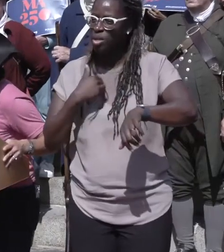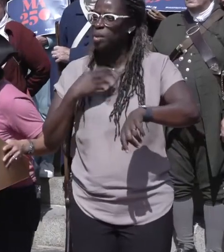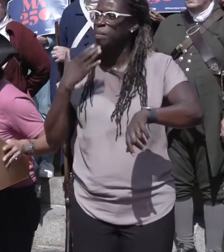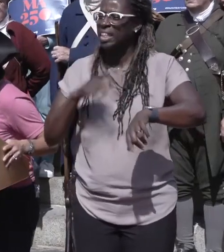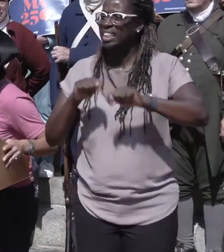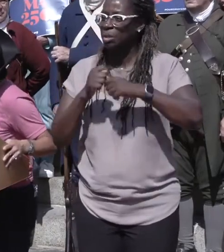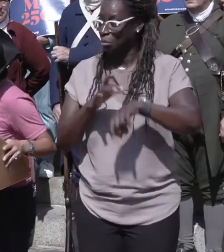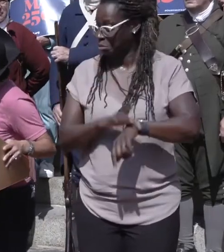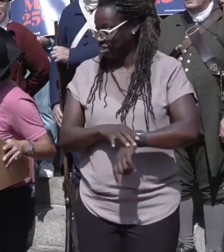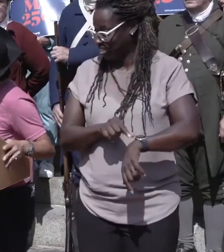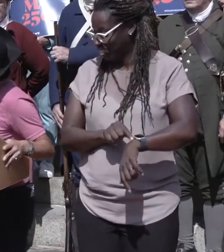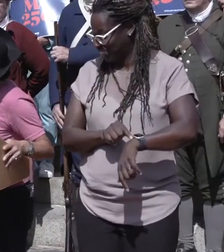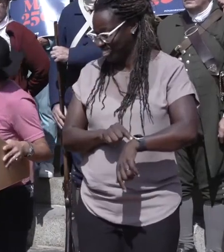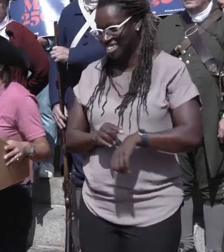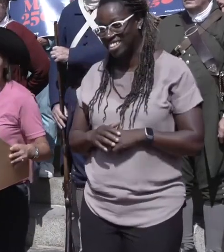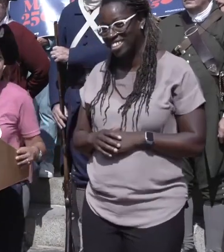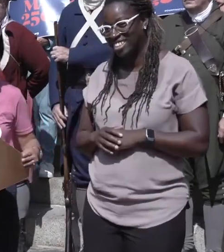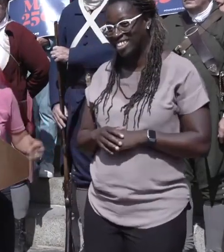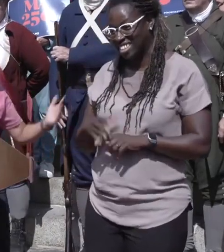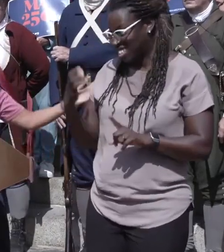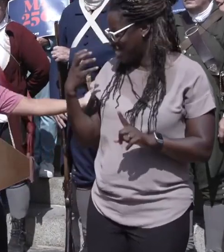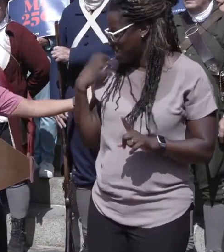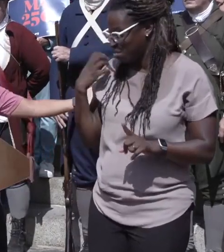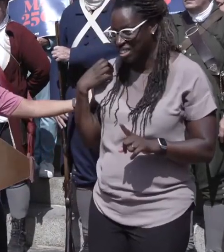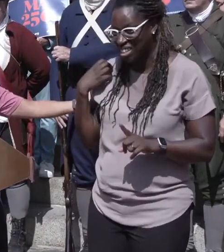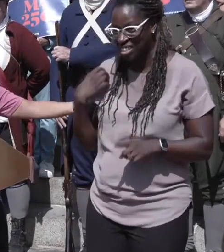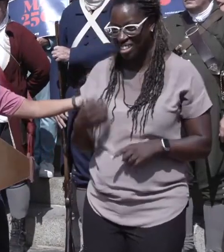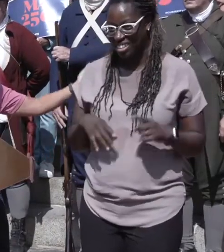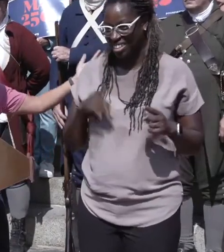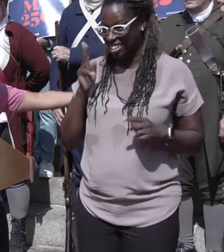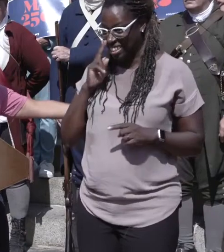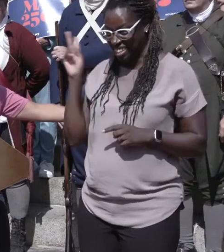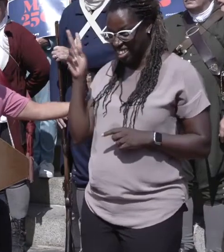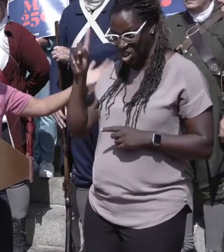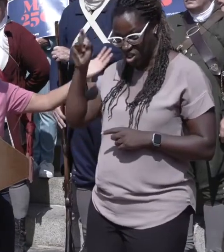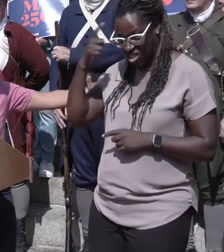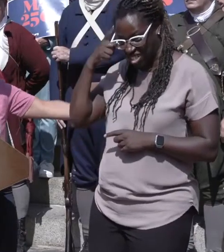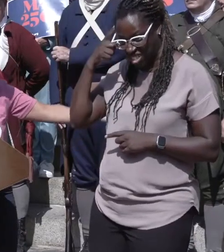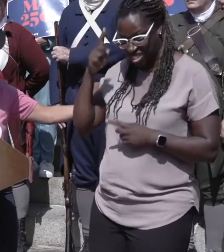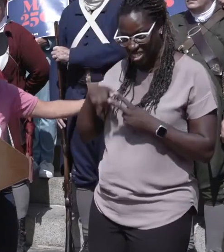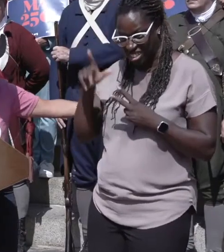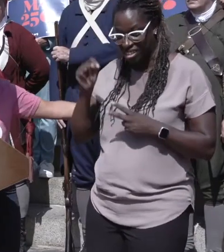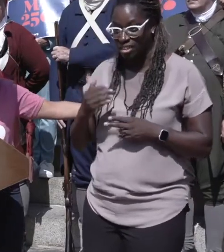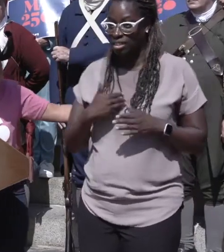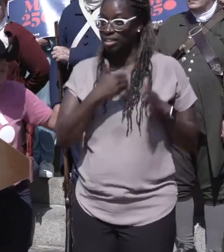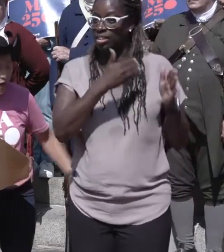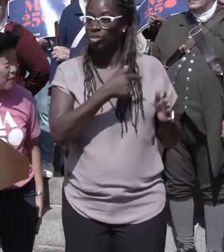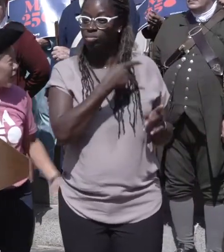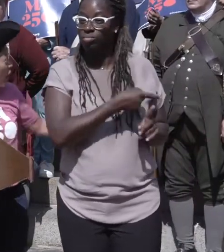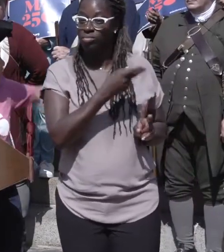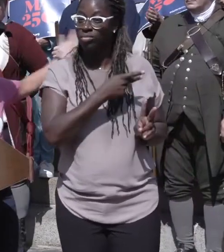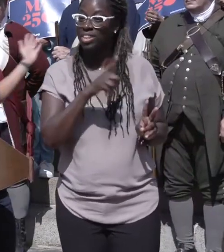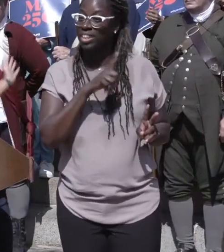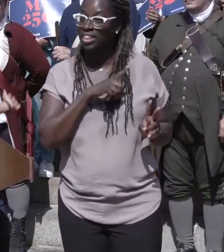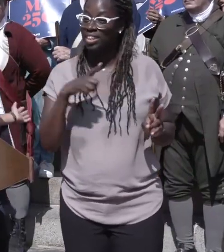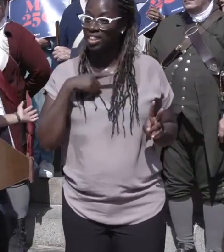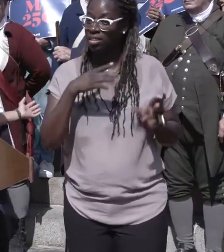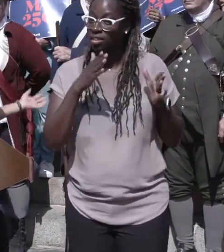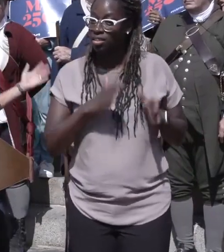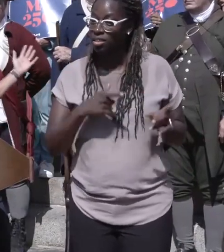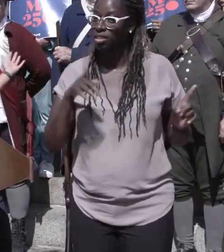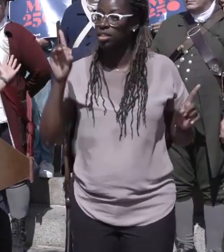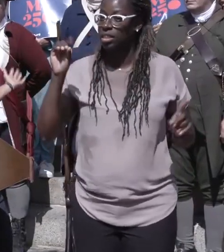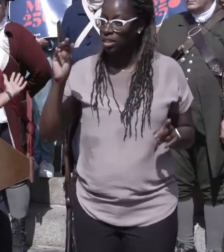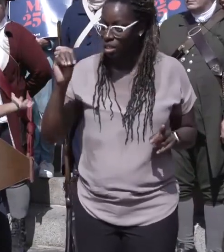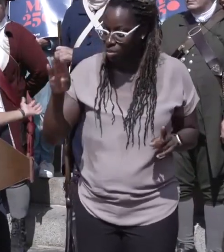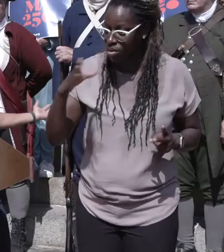incredible captains, the governor and lieutenant governor. We have our incredible legislators led by Chair Mark and Chair Dom, all of the legislators here.